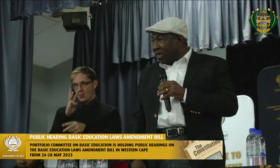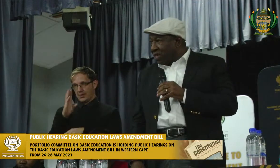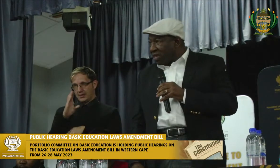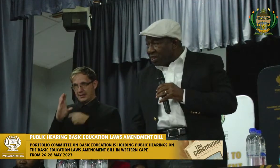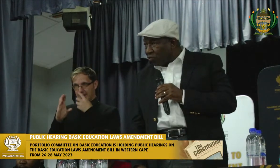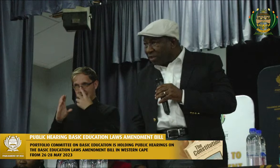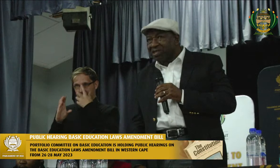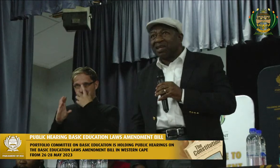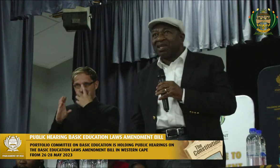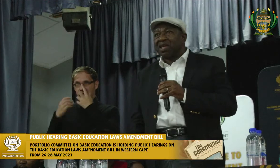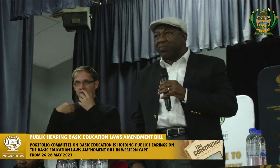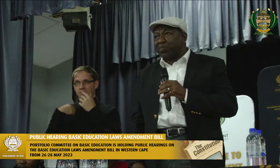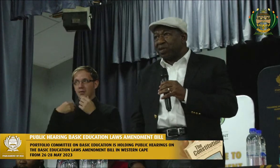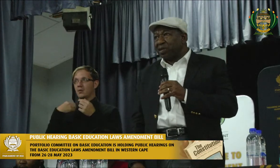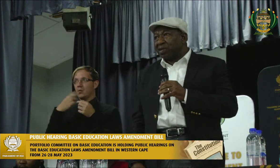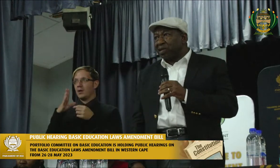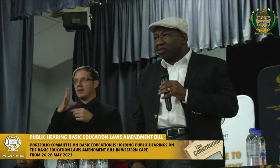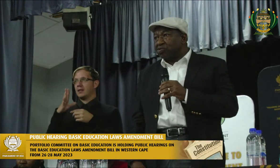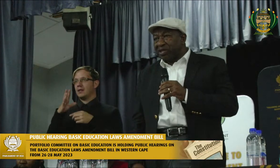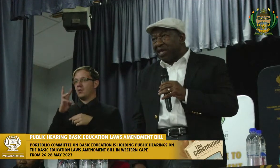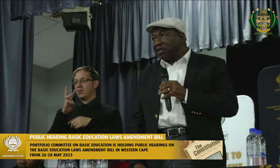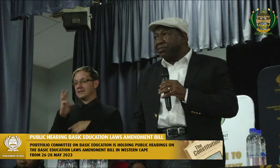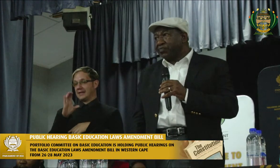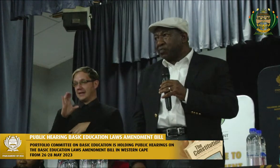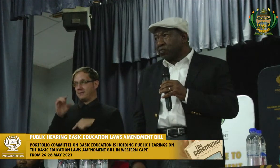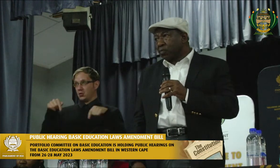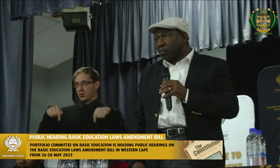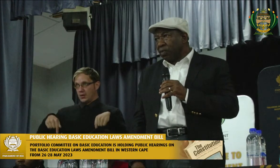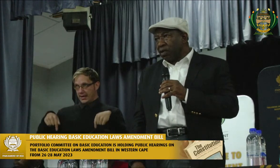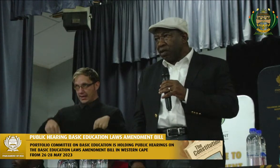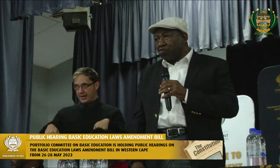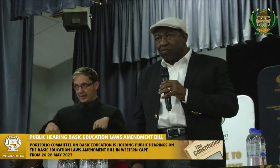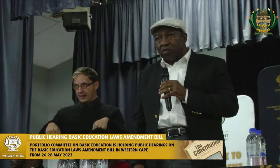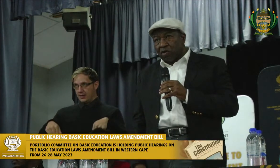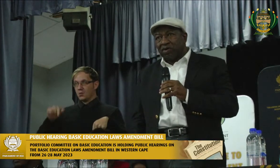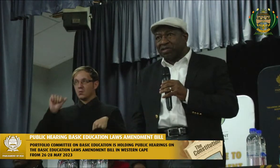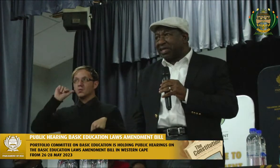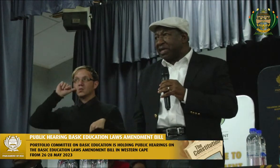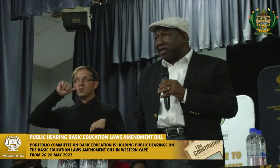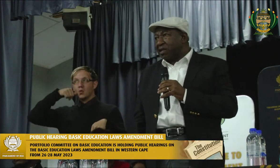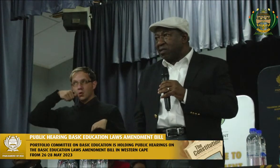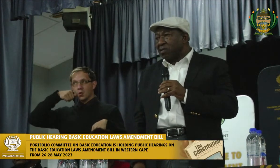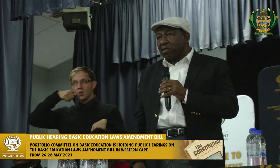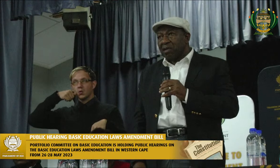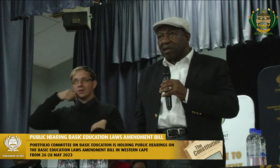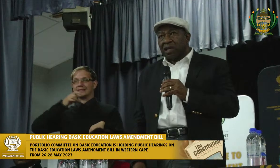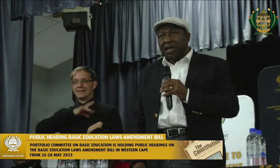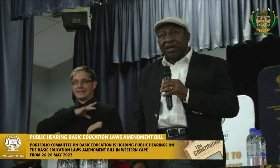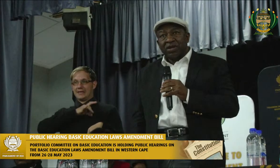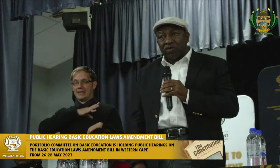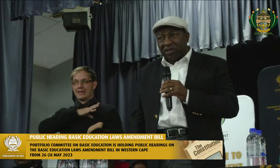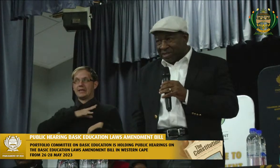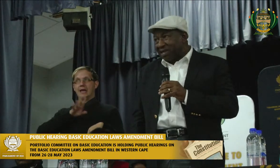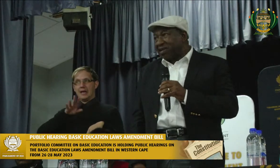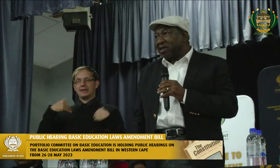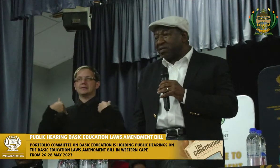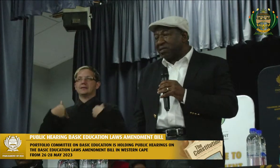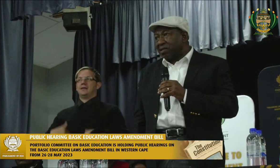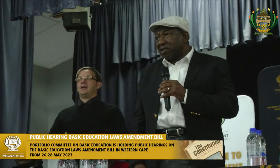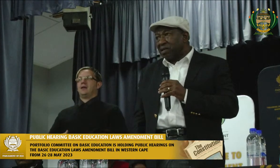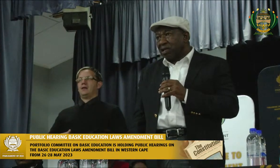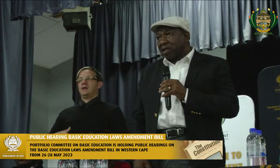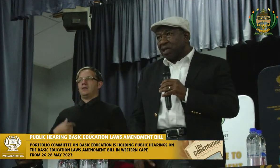We'll be in the Western Cape today, tomorrow on Saturday, and on